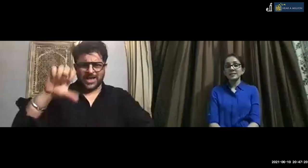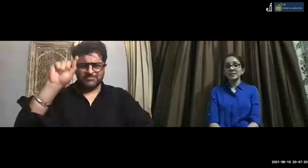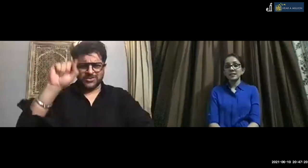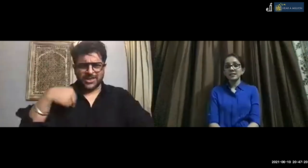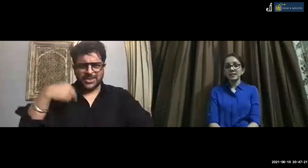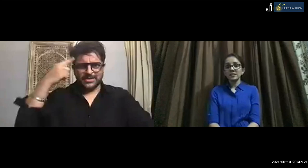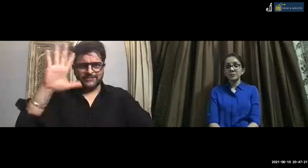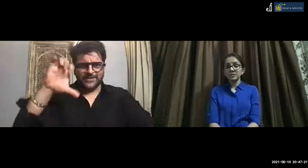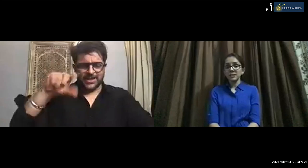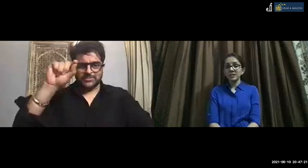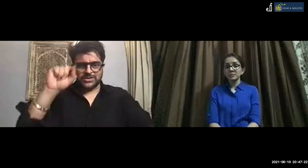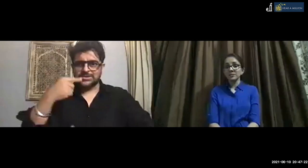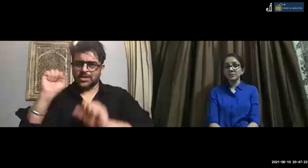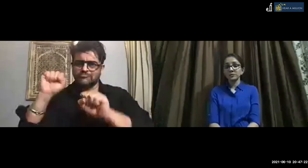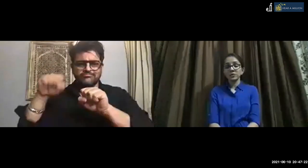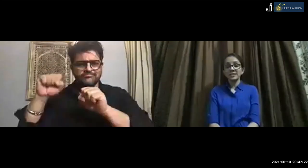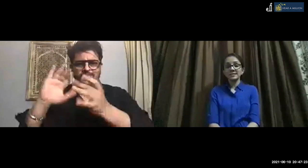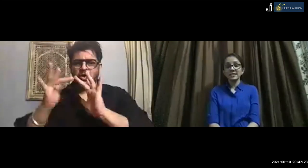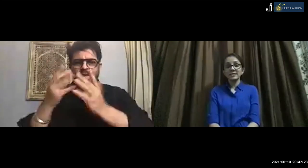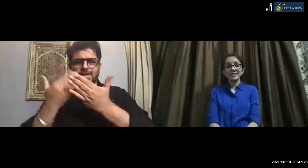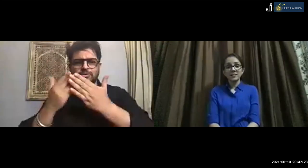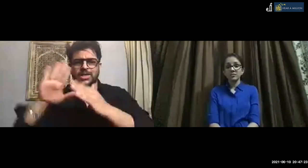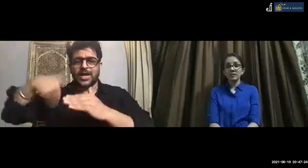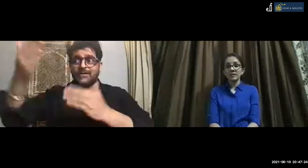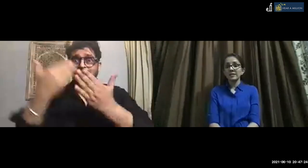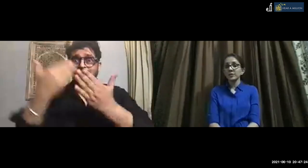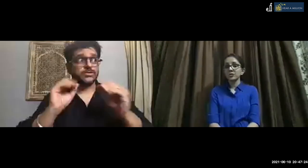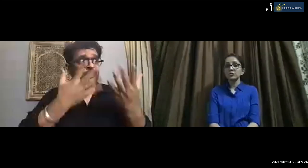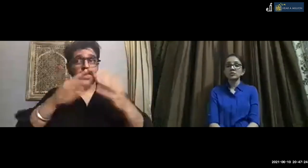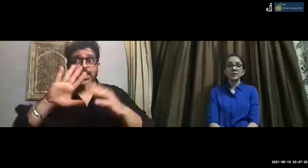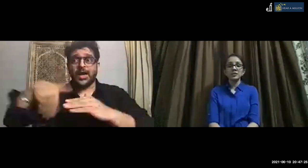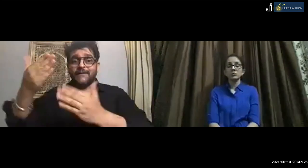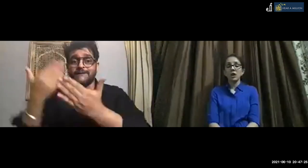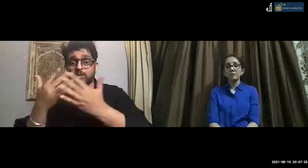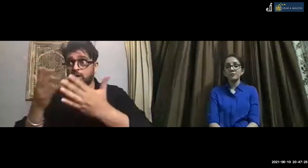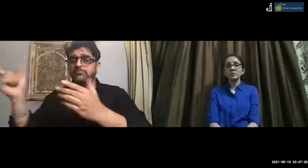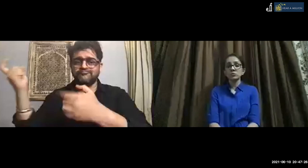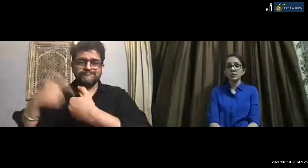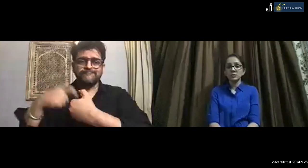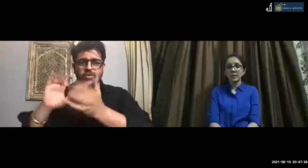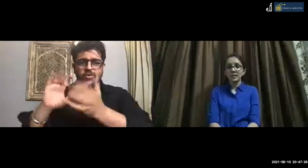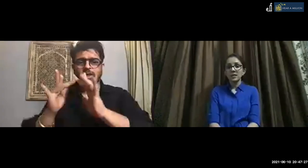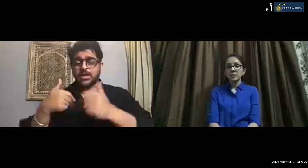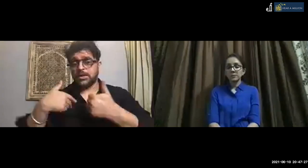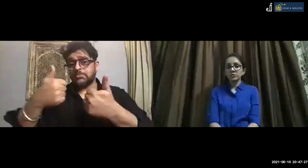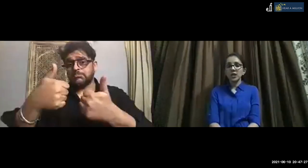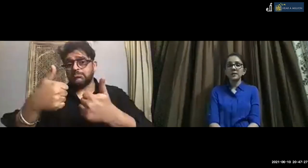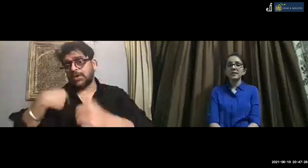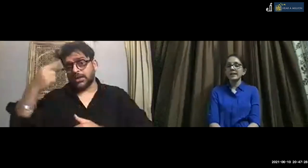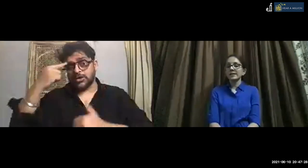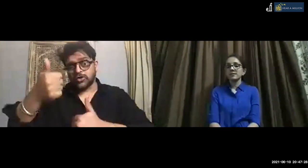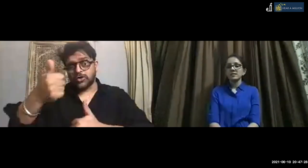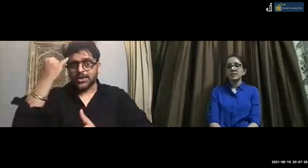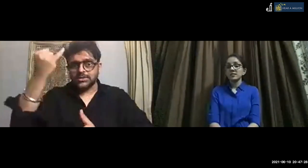I see that I think 59% of you guys said that yes, online education should continue after school as well. People should come